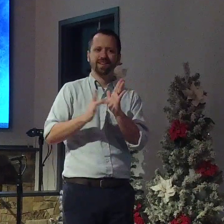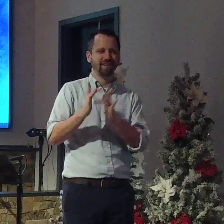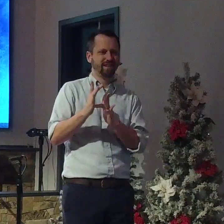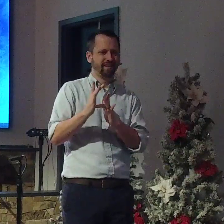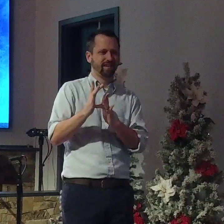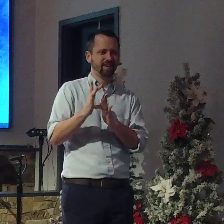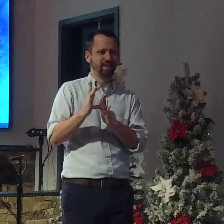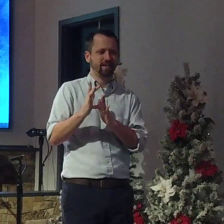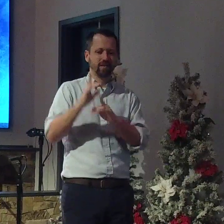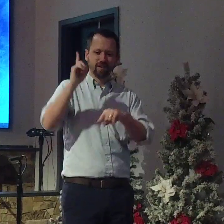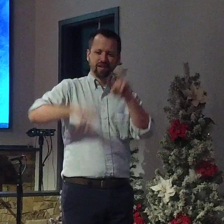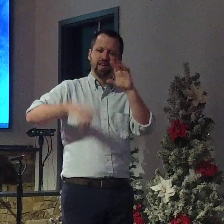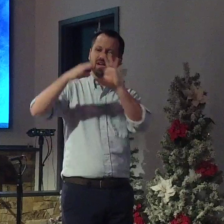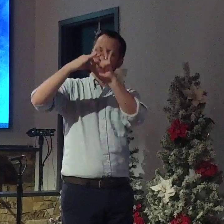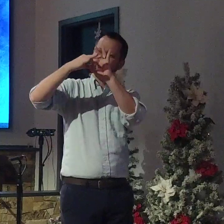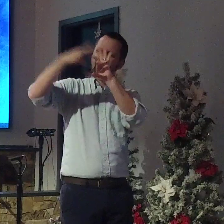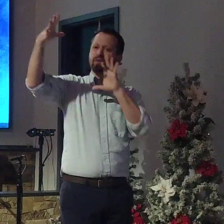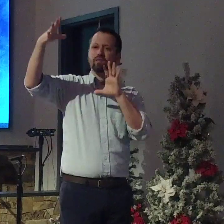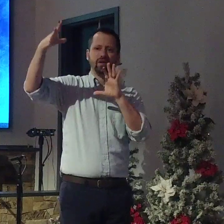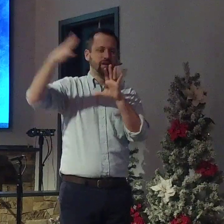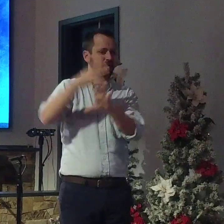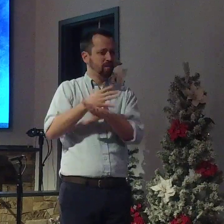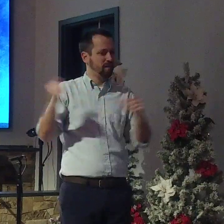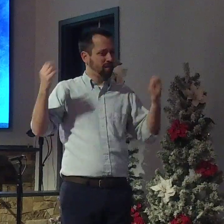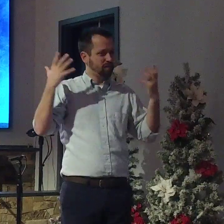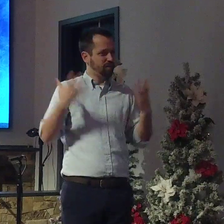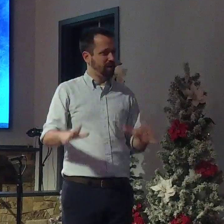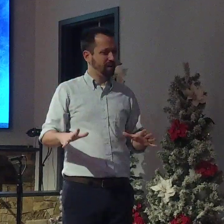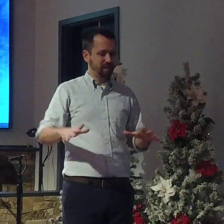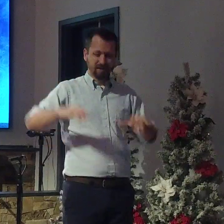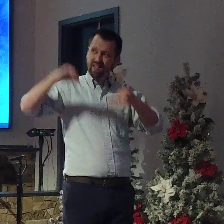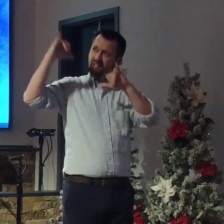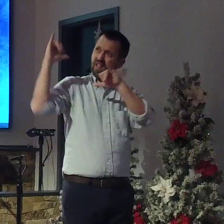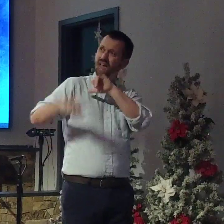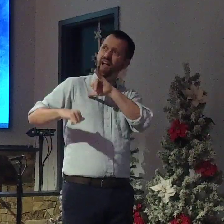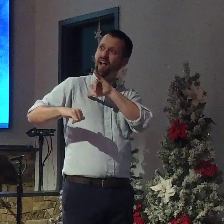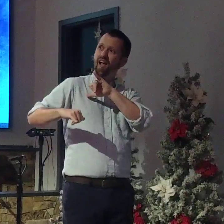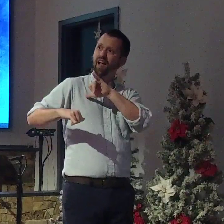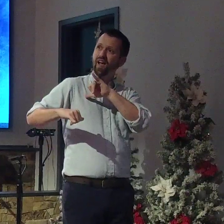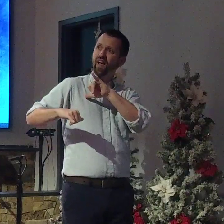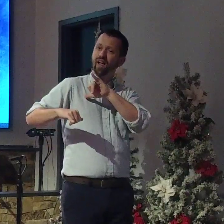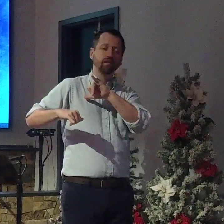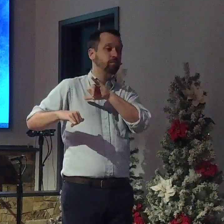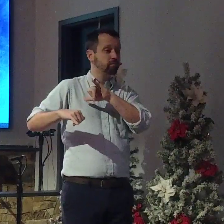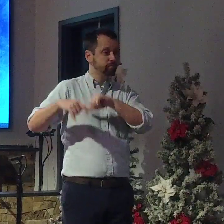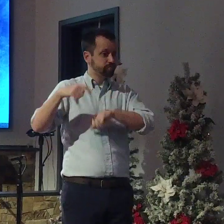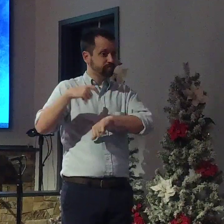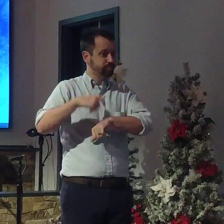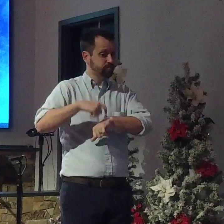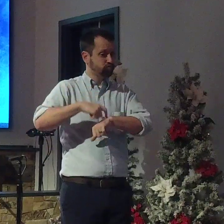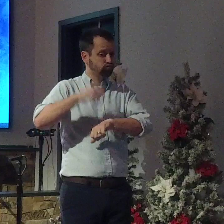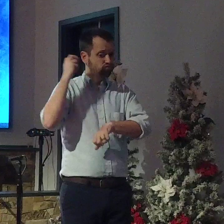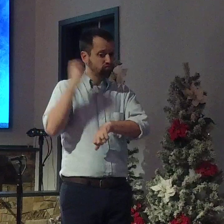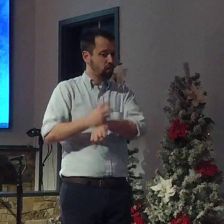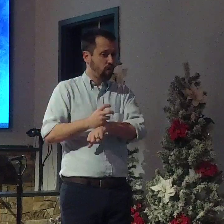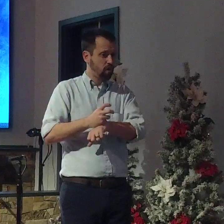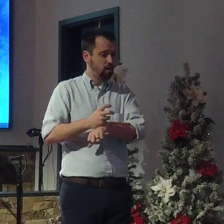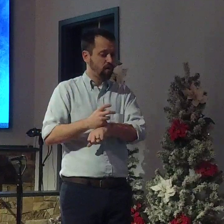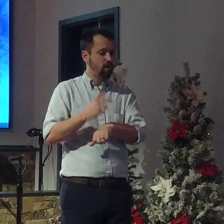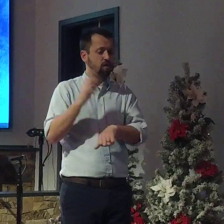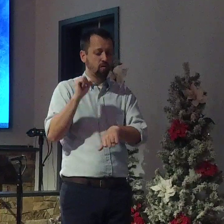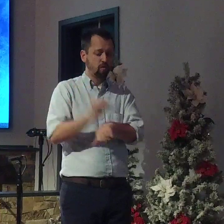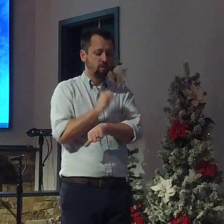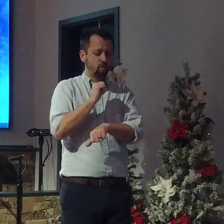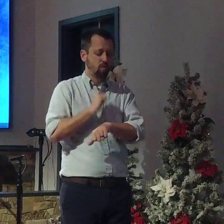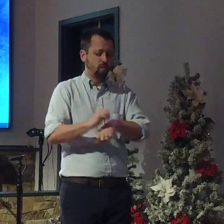Amen? I love that old hymn. It says, what can wash away my sin? Nothing but the